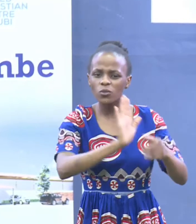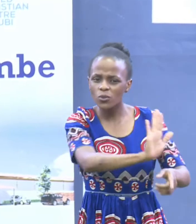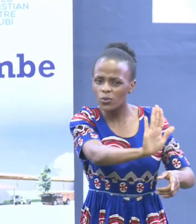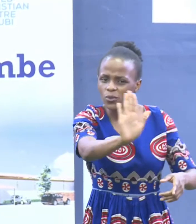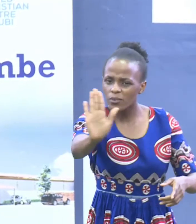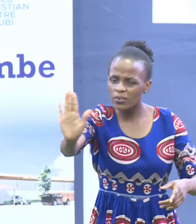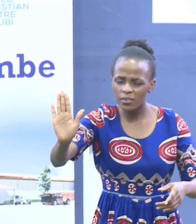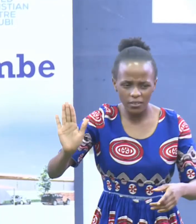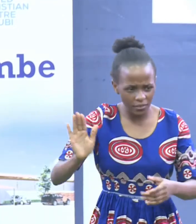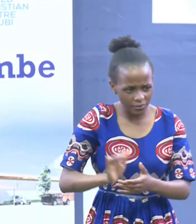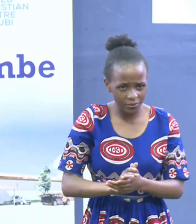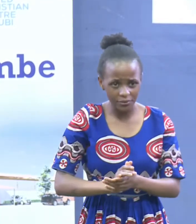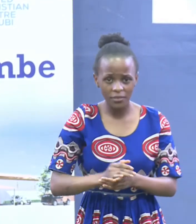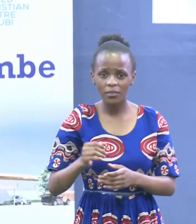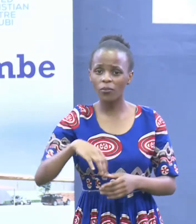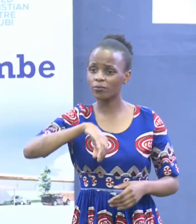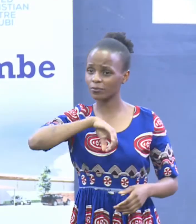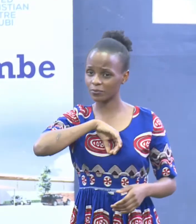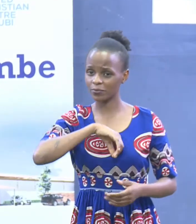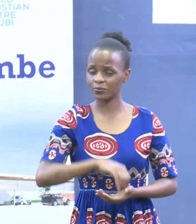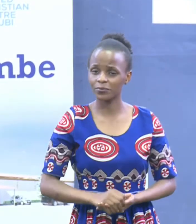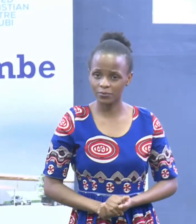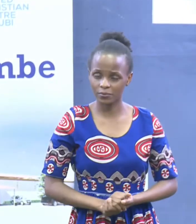the firstborn means unto the owner.